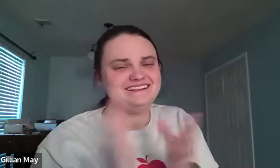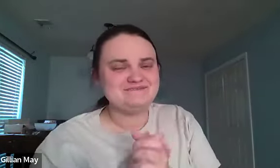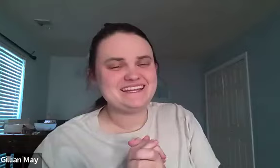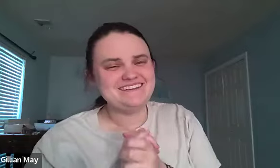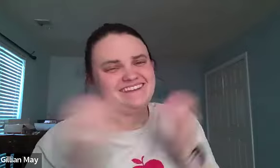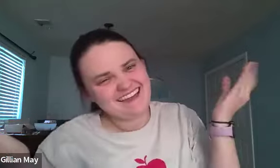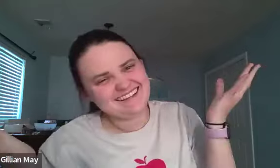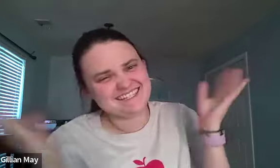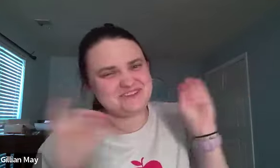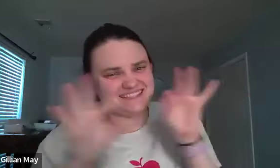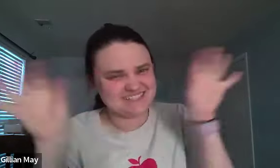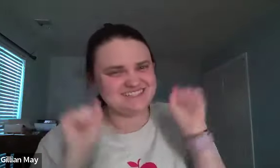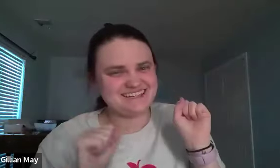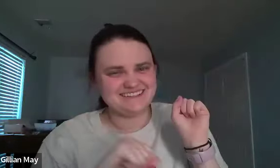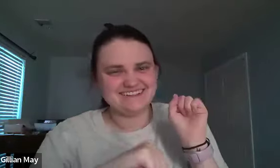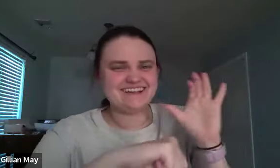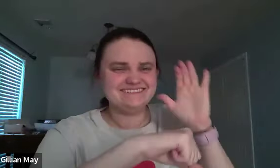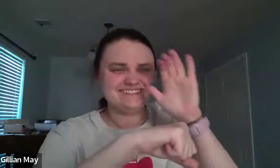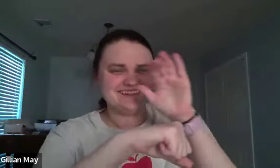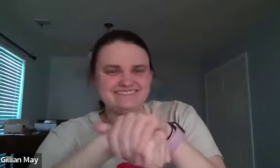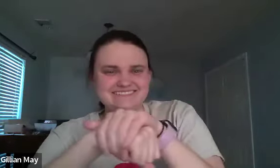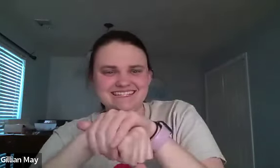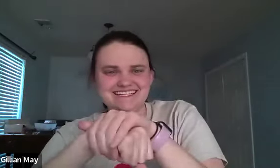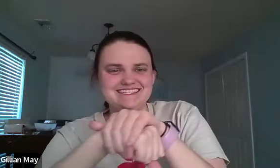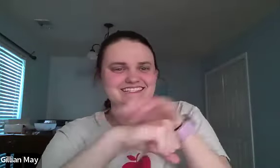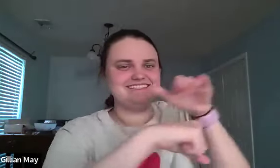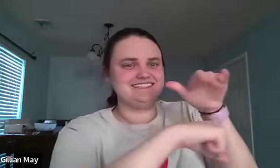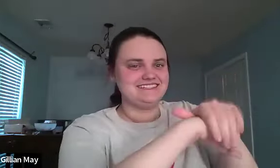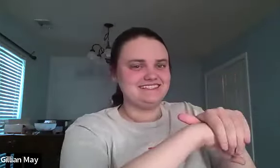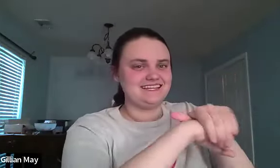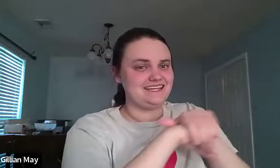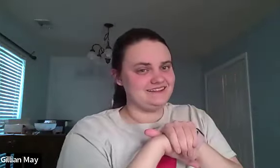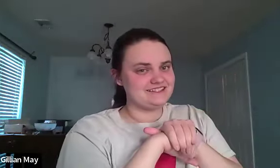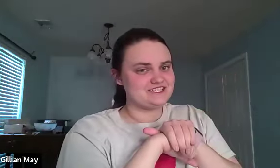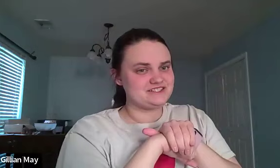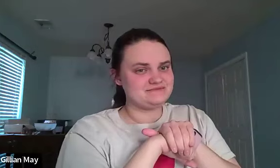But, I like to give you guys extra signs here and there. So, night, English.